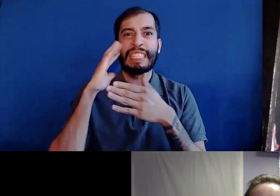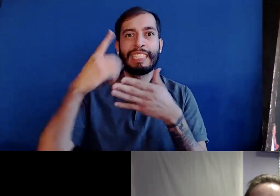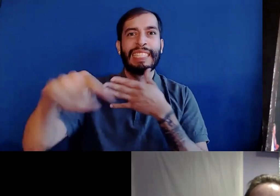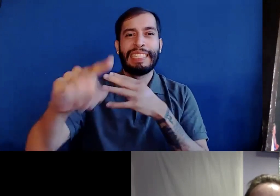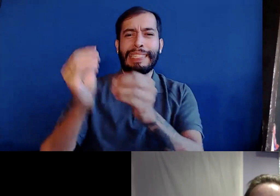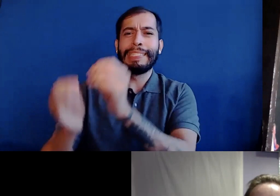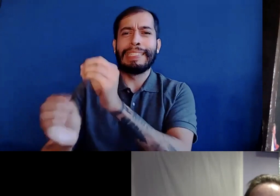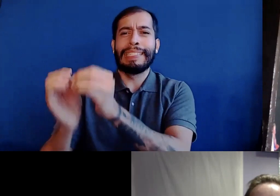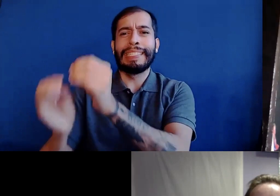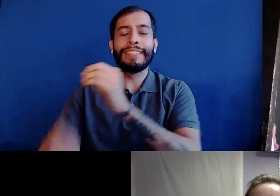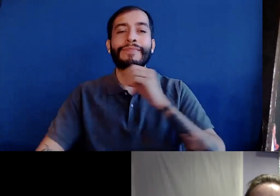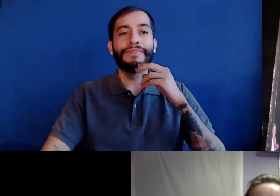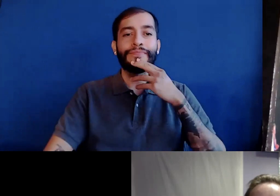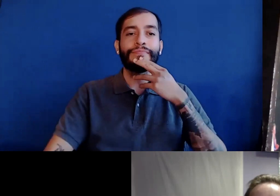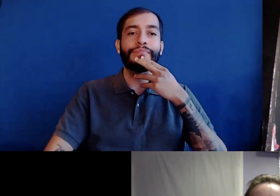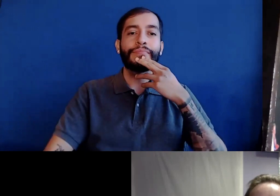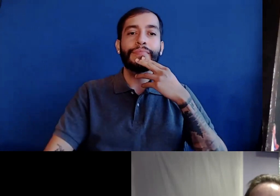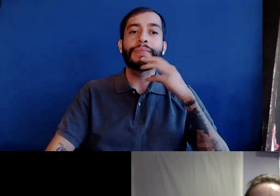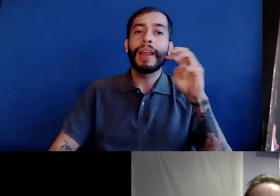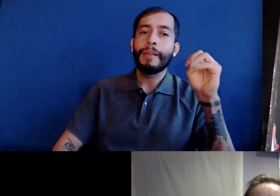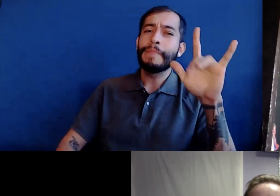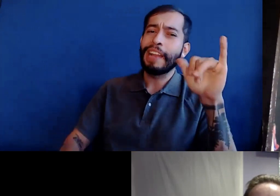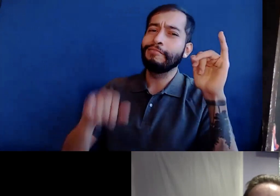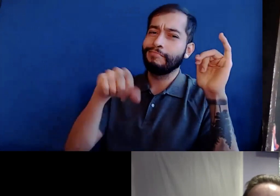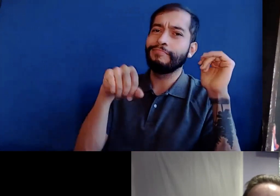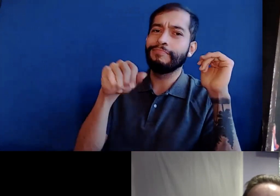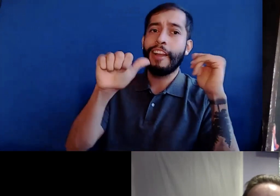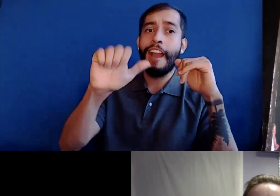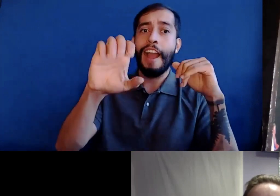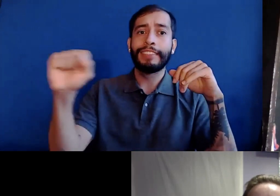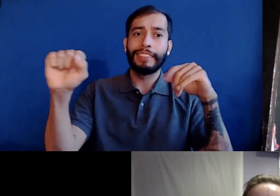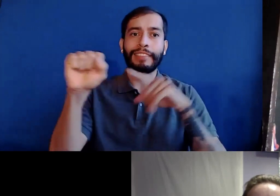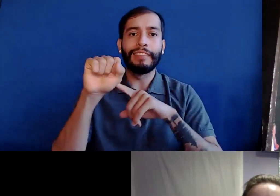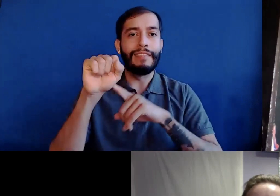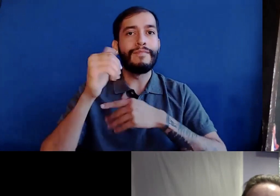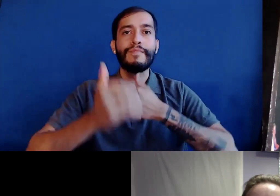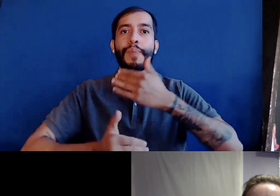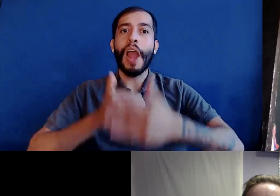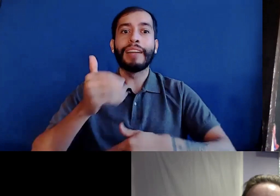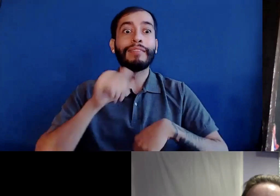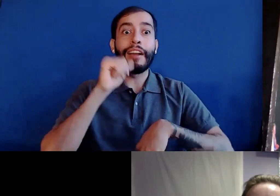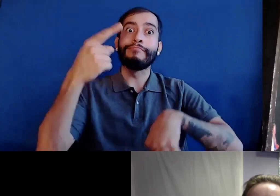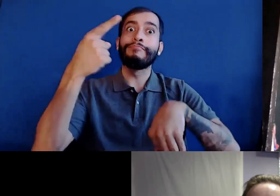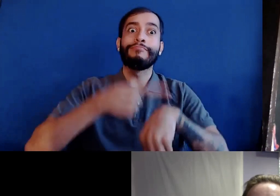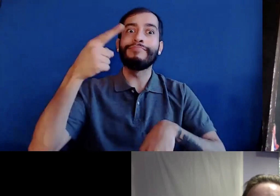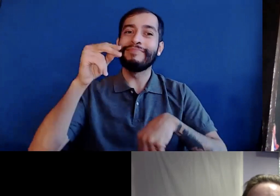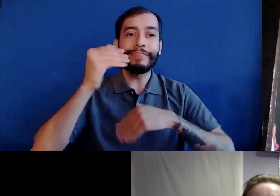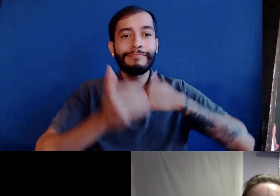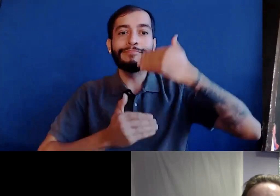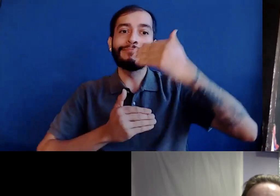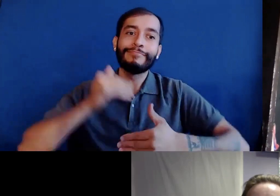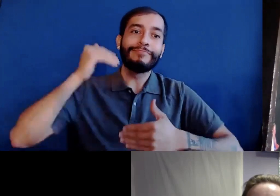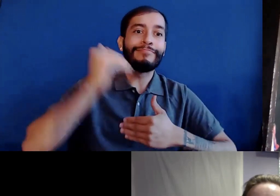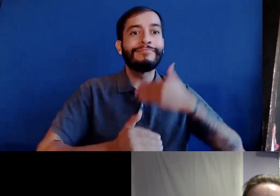Okay. Yeah, access is a process. We at Superfest have certainly learned, a few things and had a rich conversation last night about how